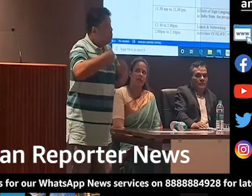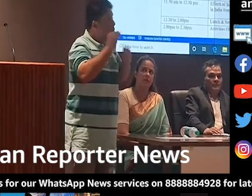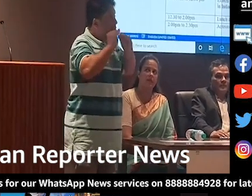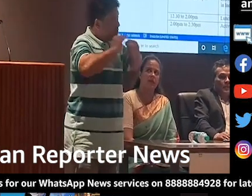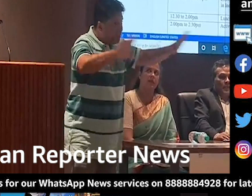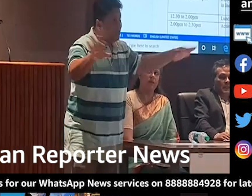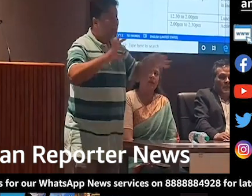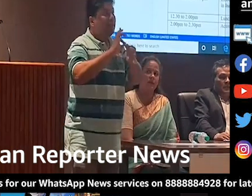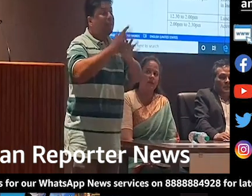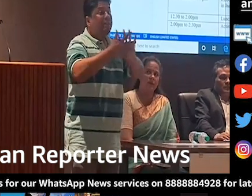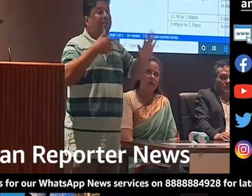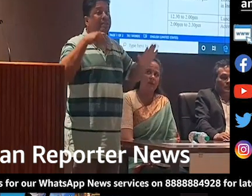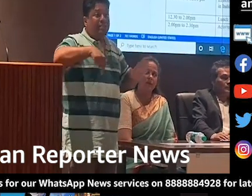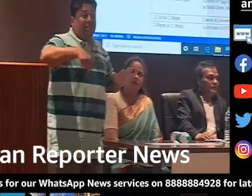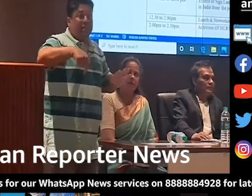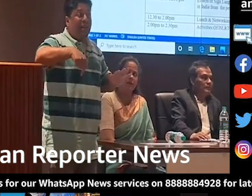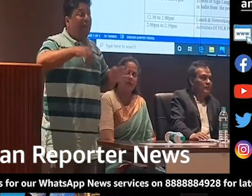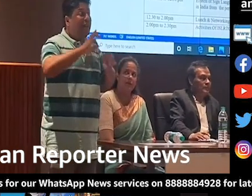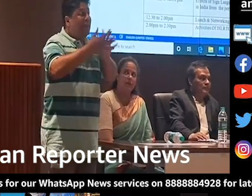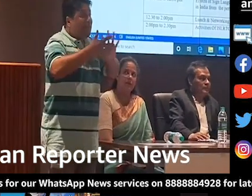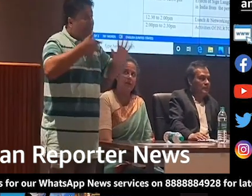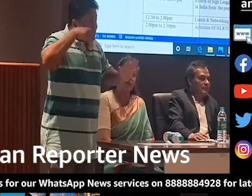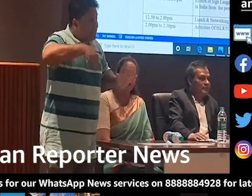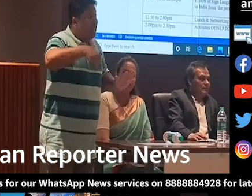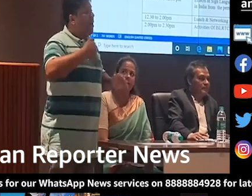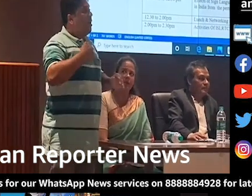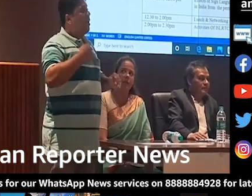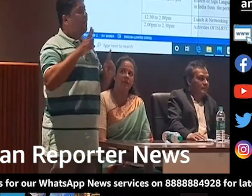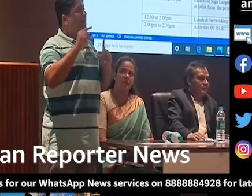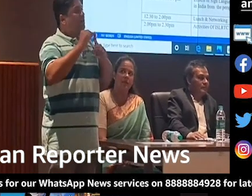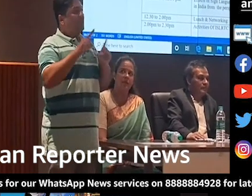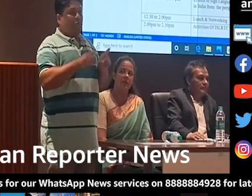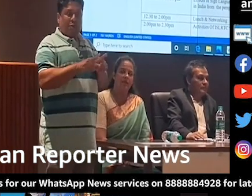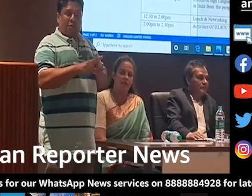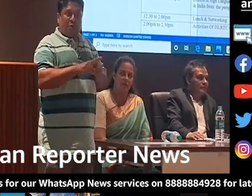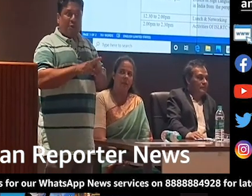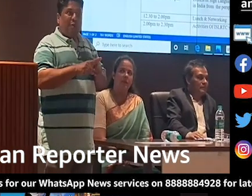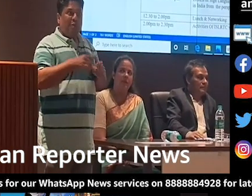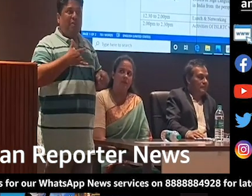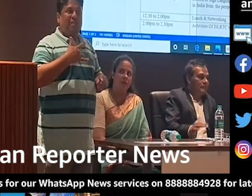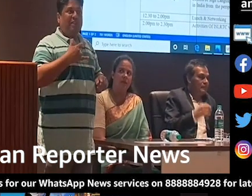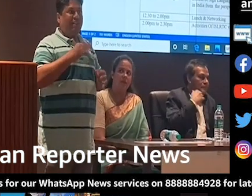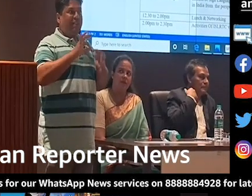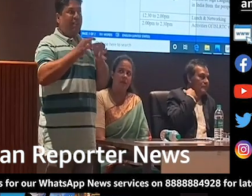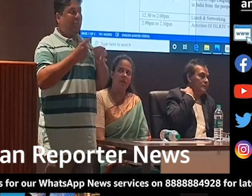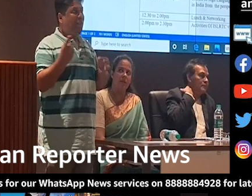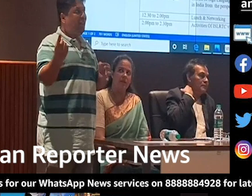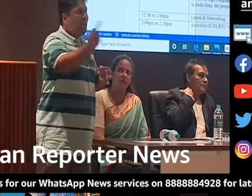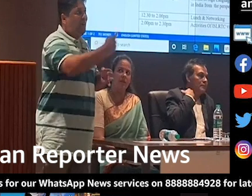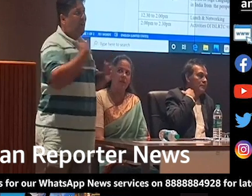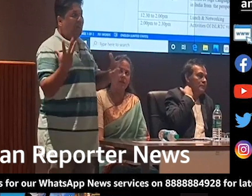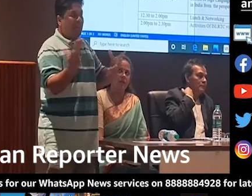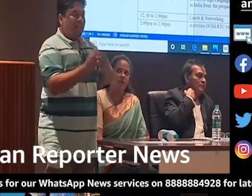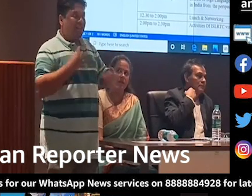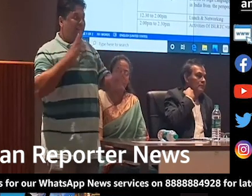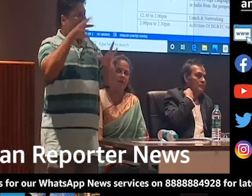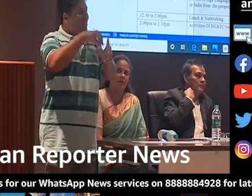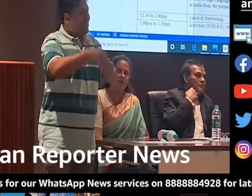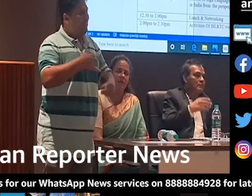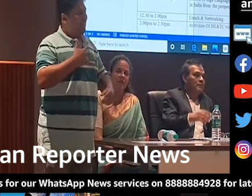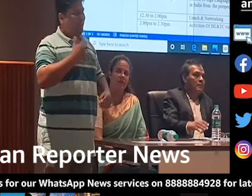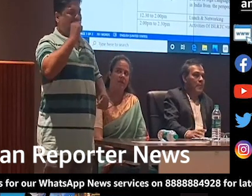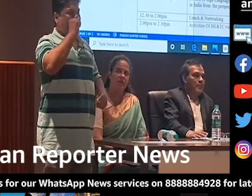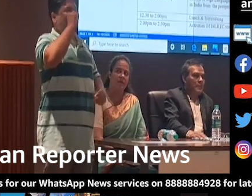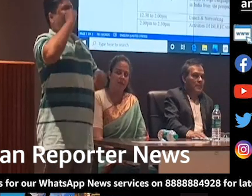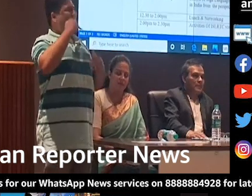with this. Also, I would like to inform you that ISLIA, I am the vice president of ISLIA as well. So it's